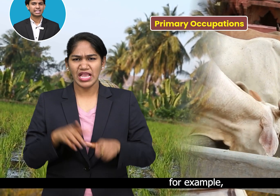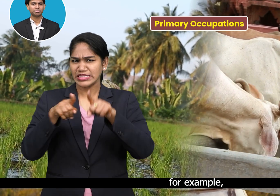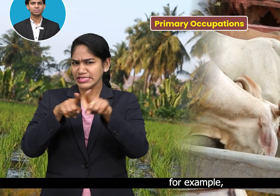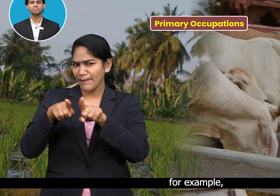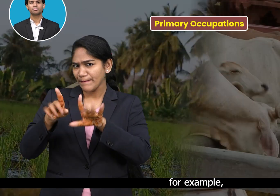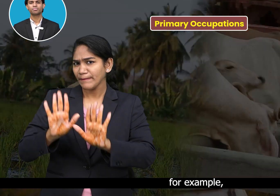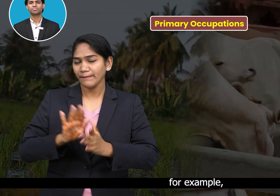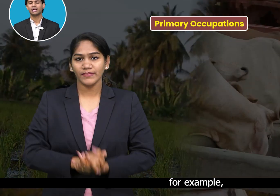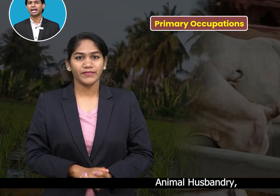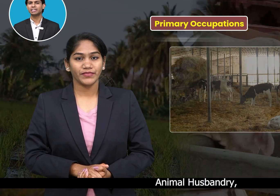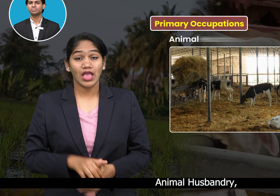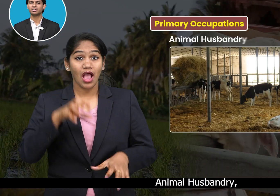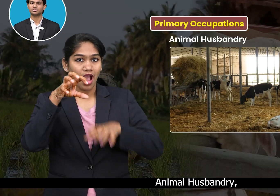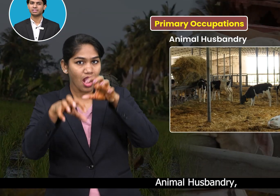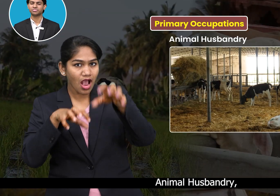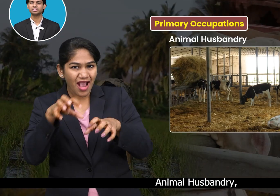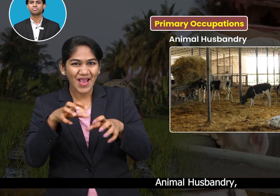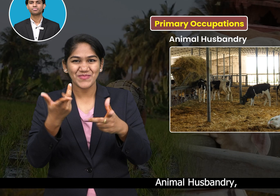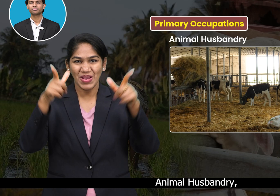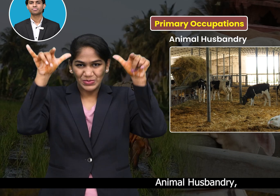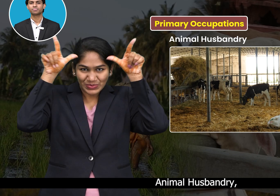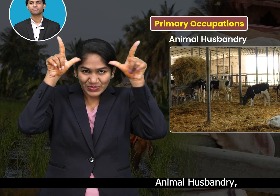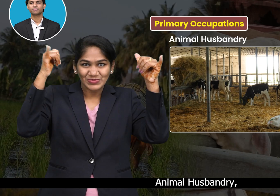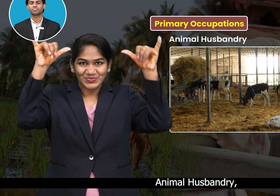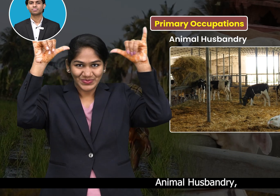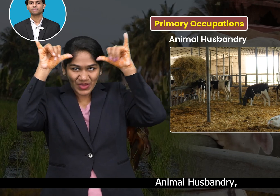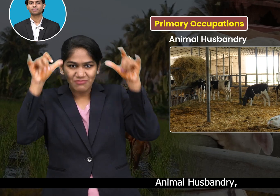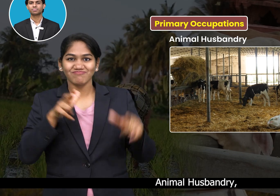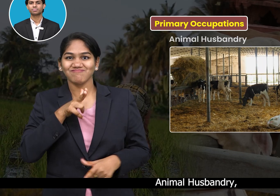For example, animal husbandry,